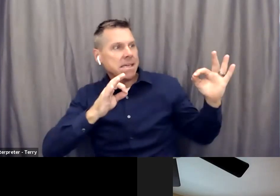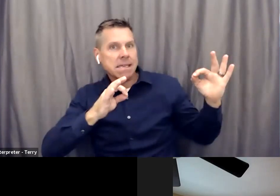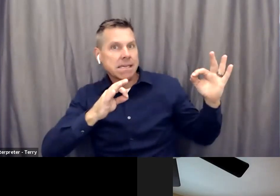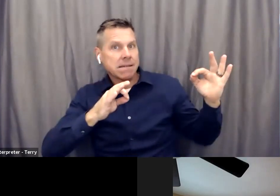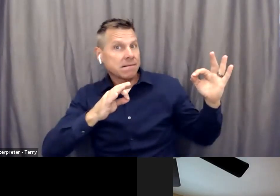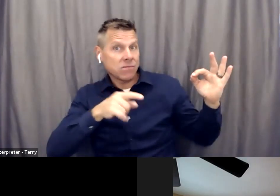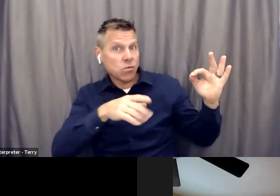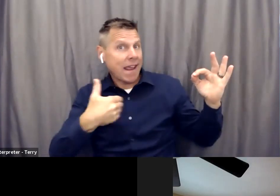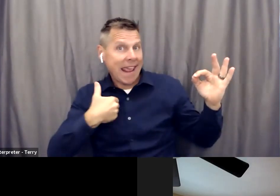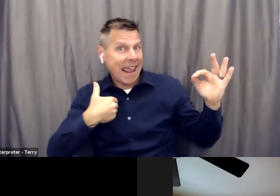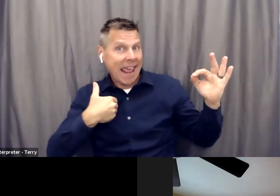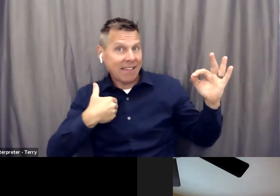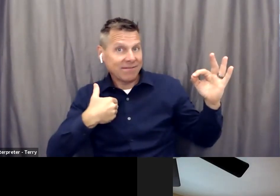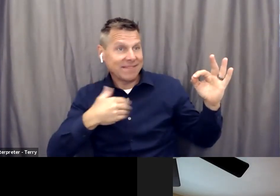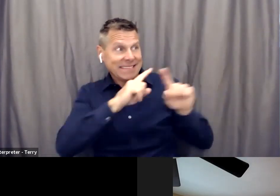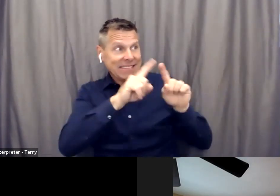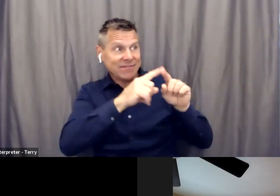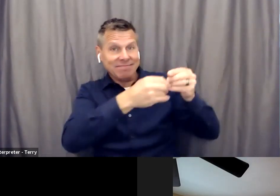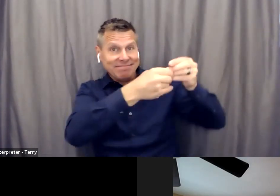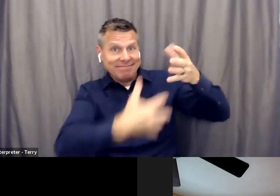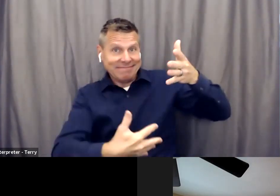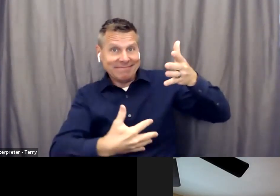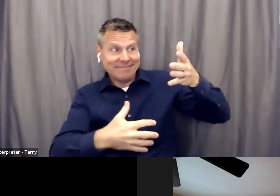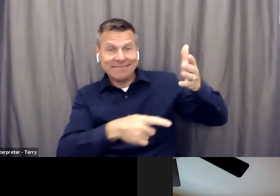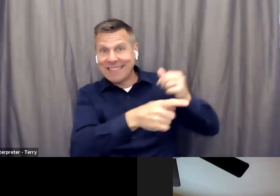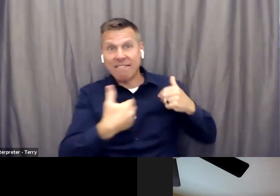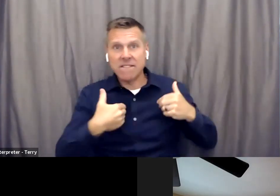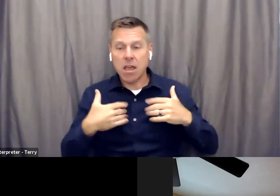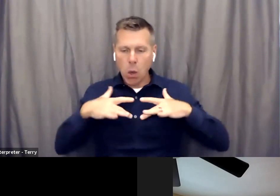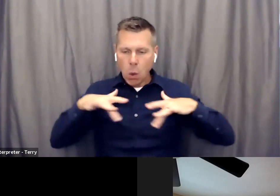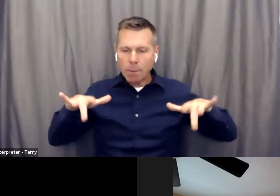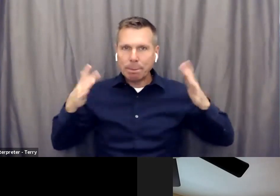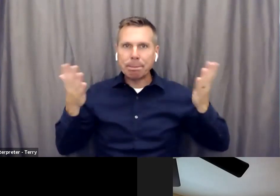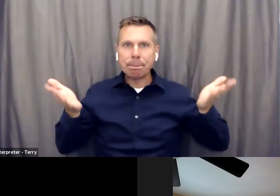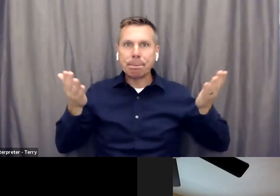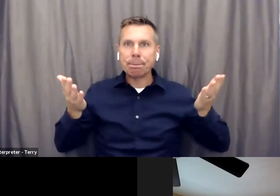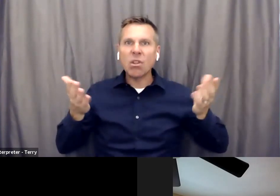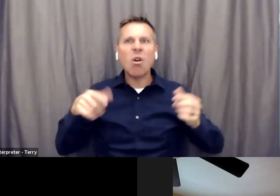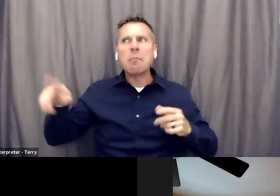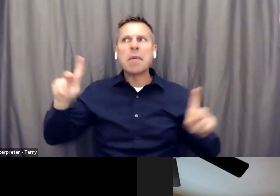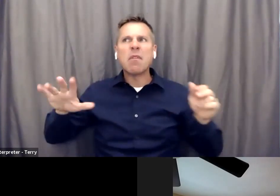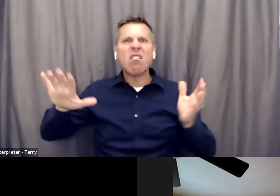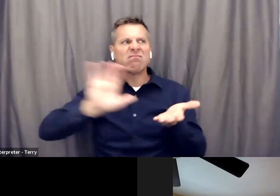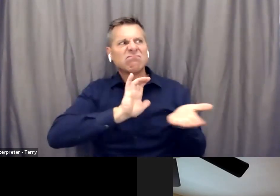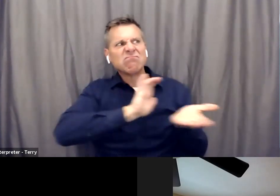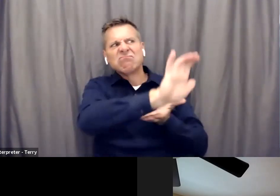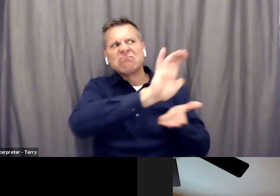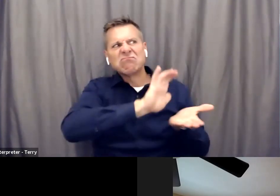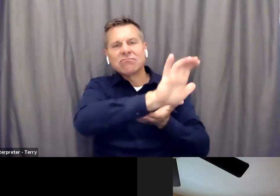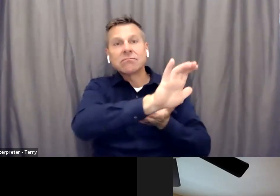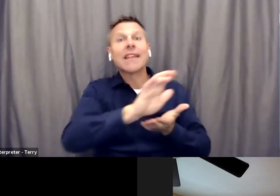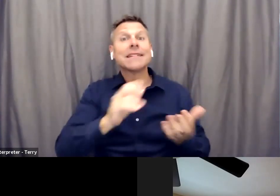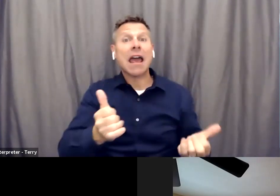don't, and they don't have the resources, or they've been rejected, they are looking for us to help